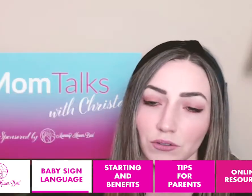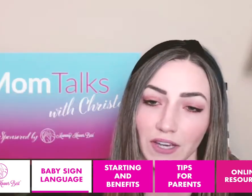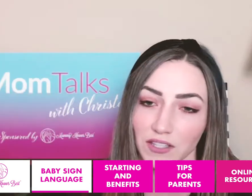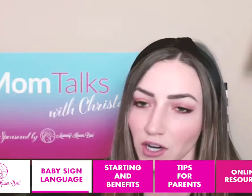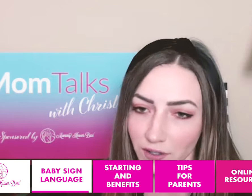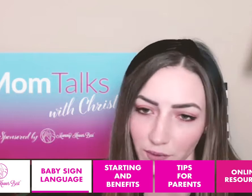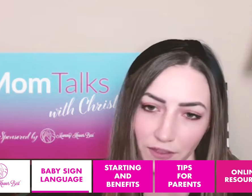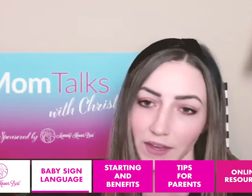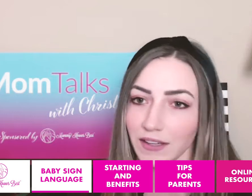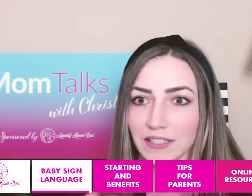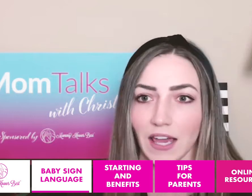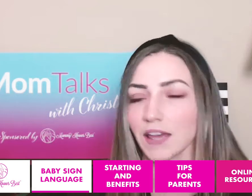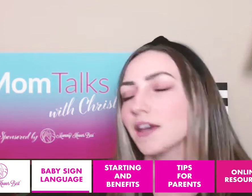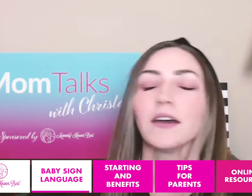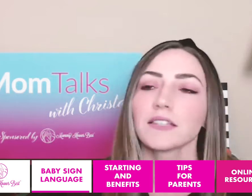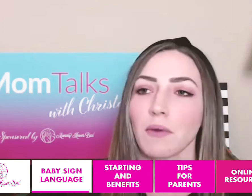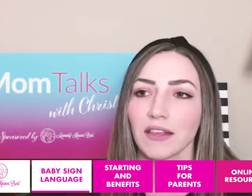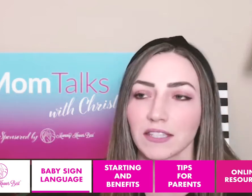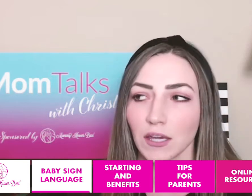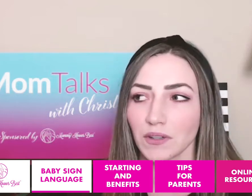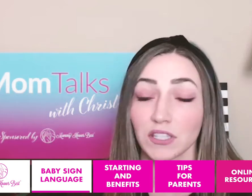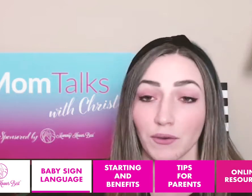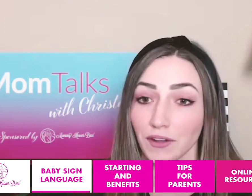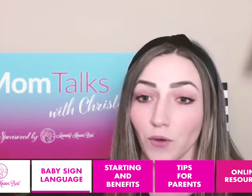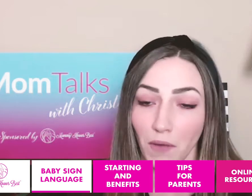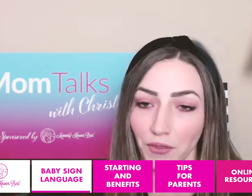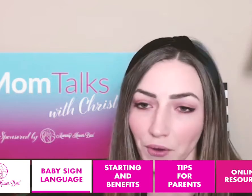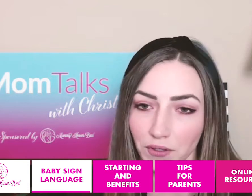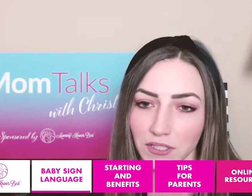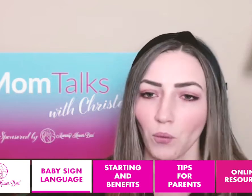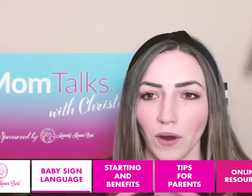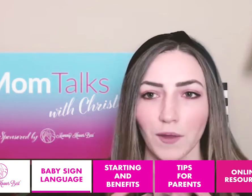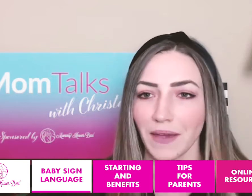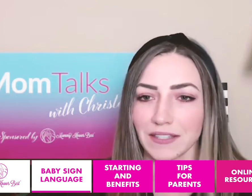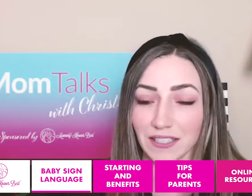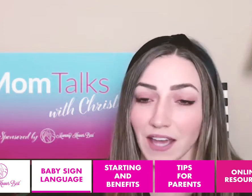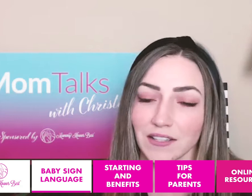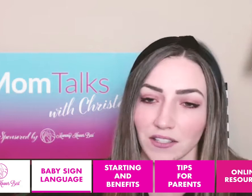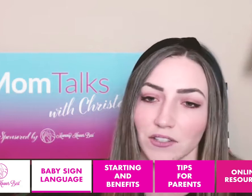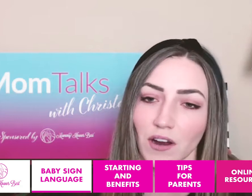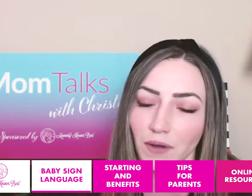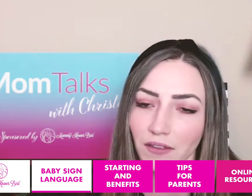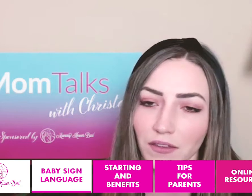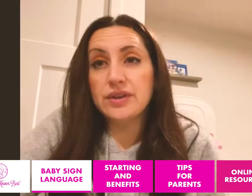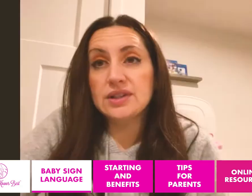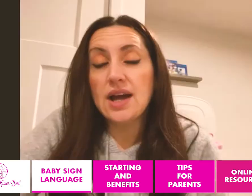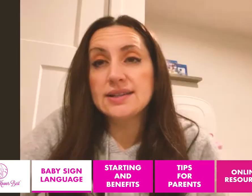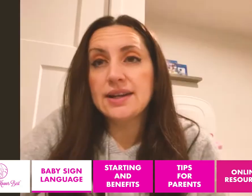get started with? Like, let's say someone listening wants to start with their 4-month-old. What are the basic signs to start with? The signs that I